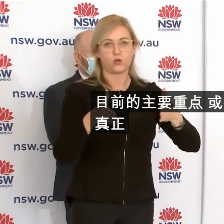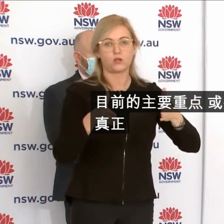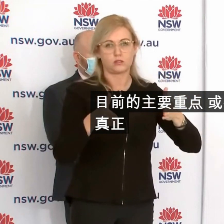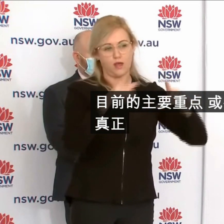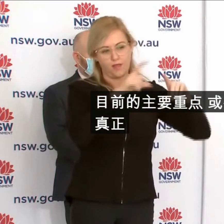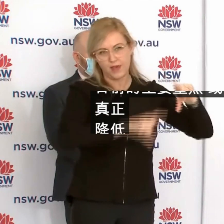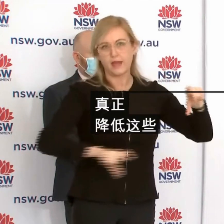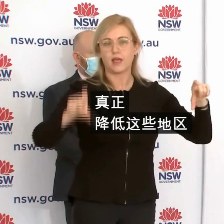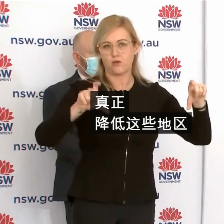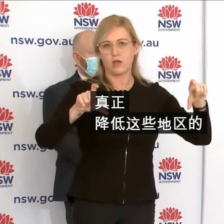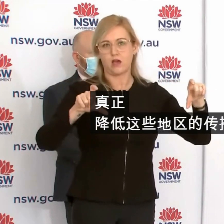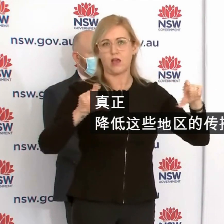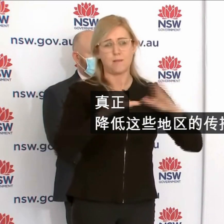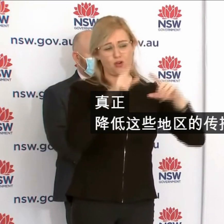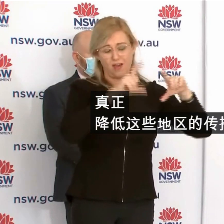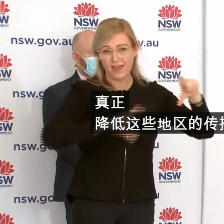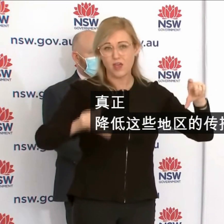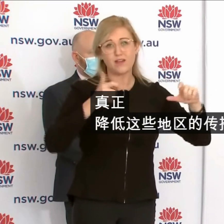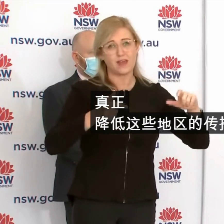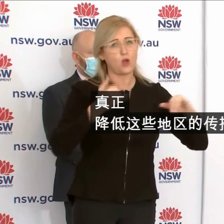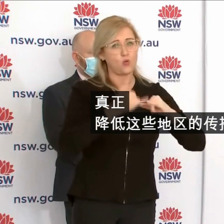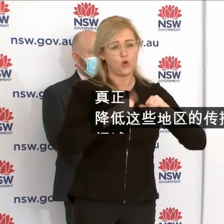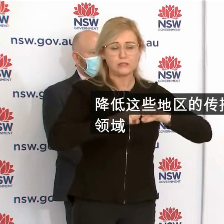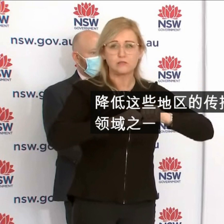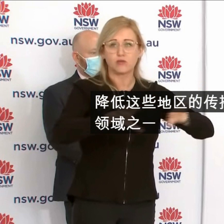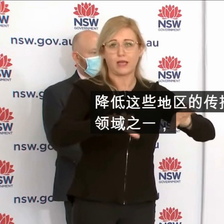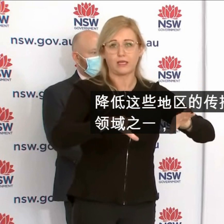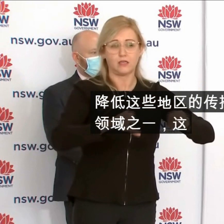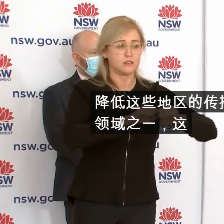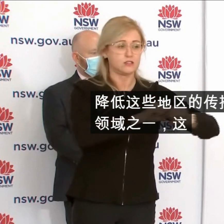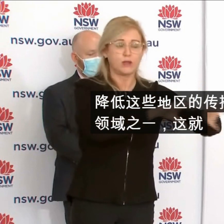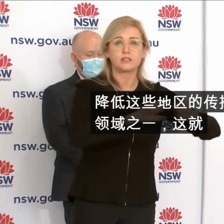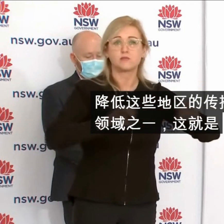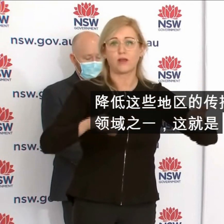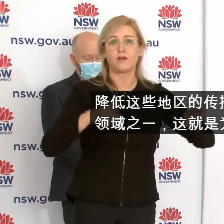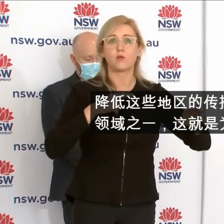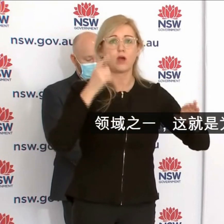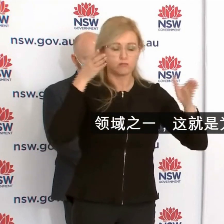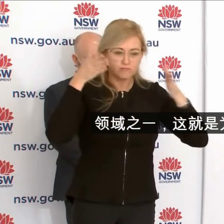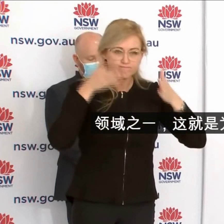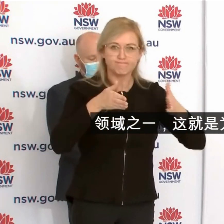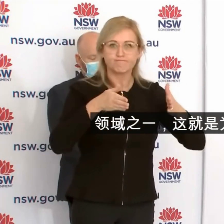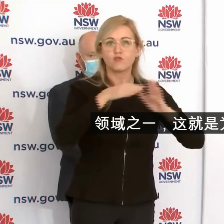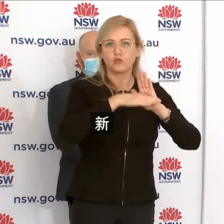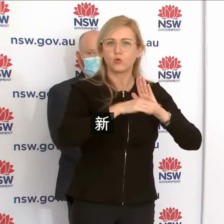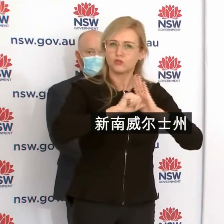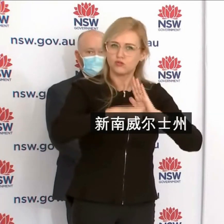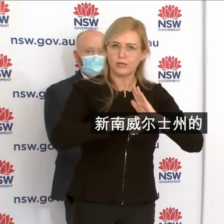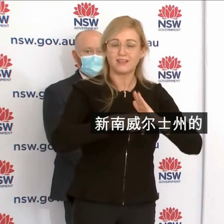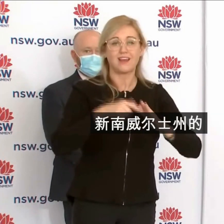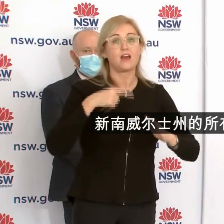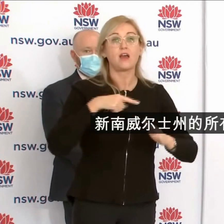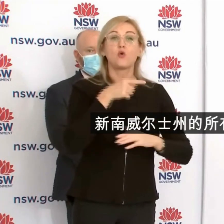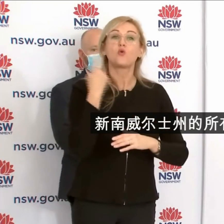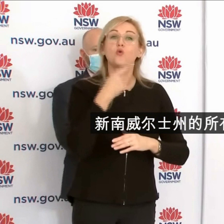focus, to really drive that rate of transmission down in those areas. And that's why it's so important for